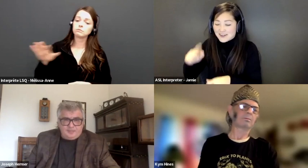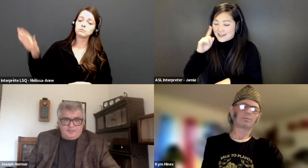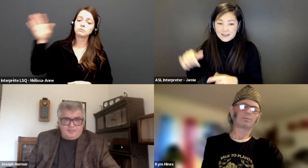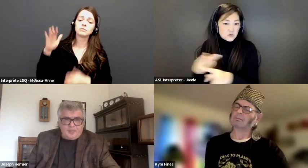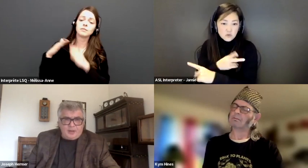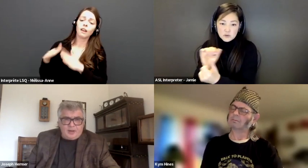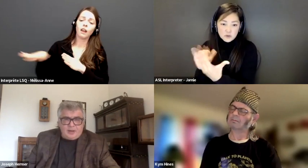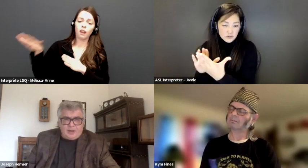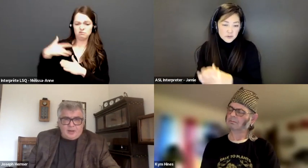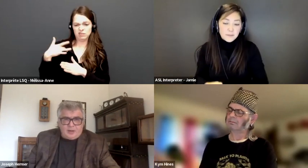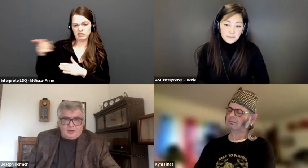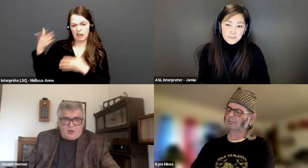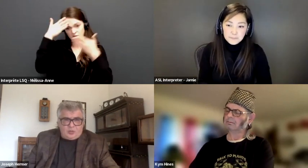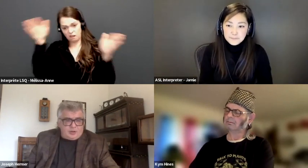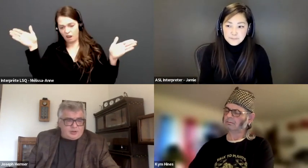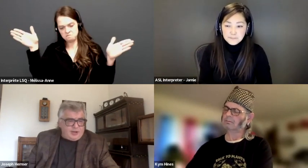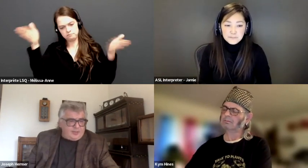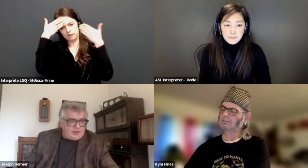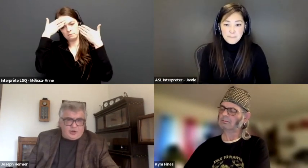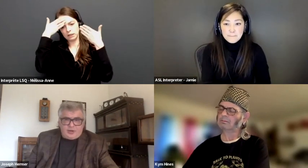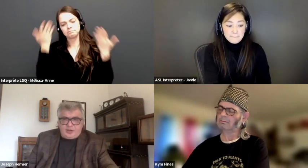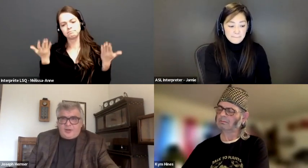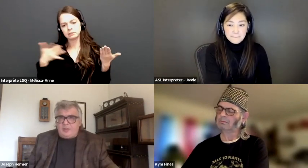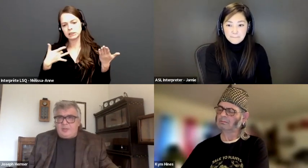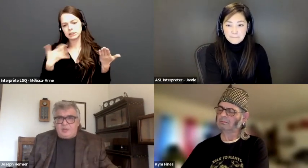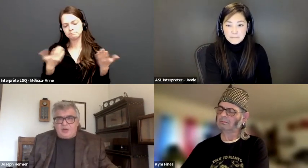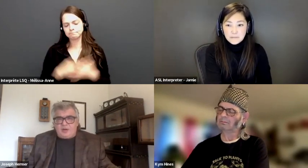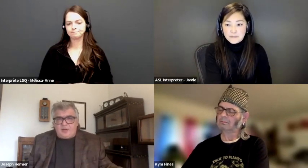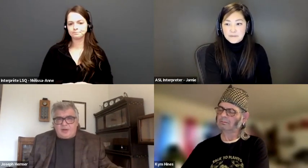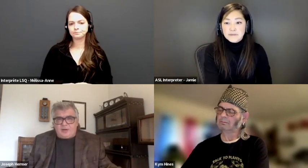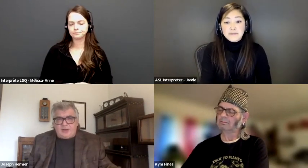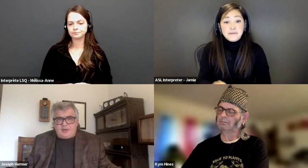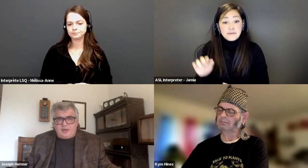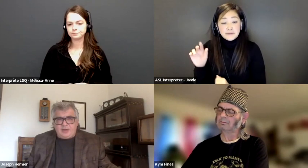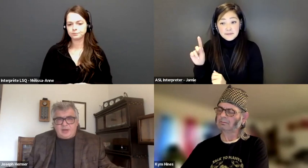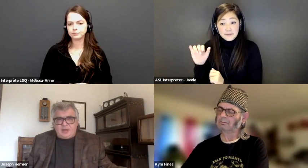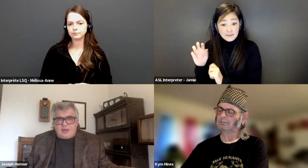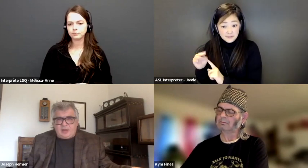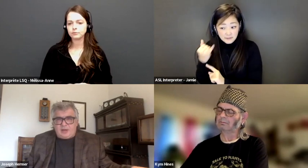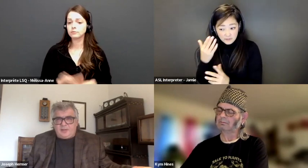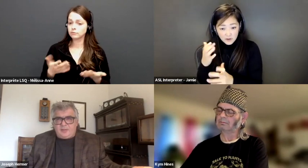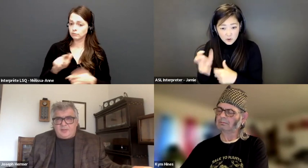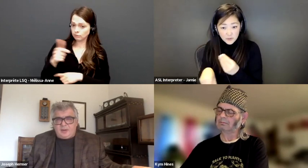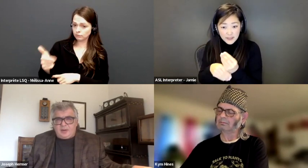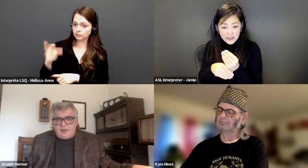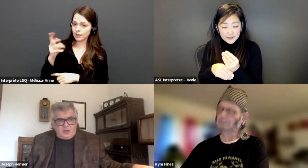take. So Kim, just turning to Kim and maybe building on that a bit,